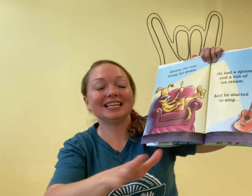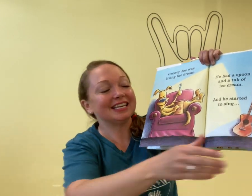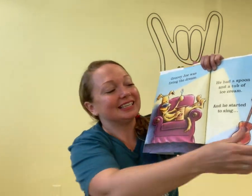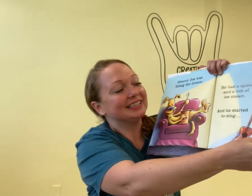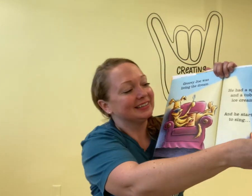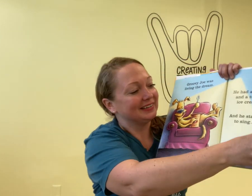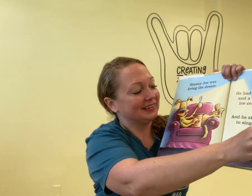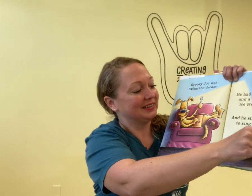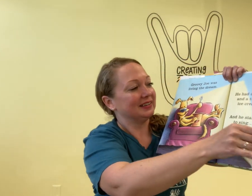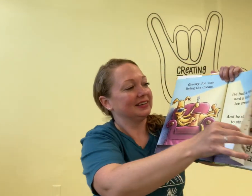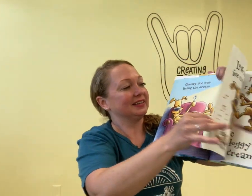sing.